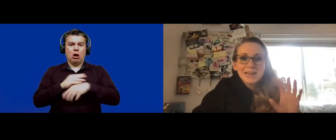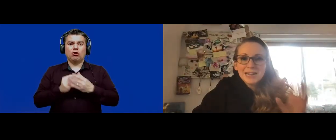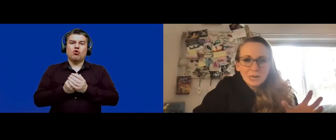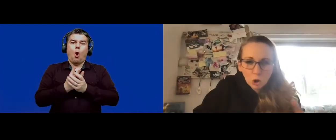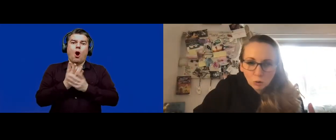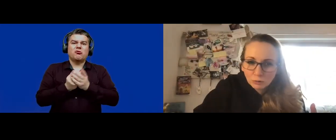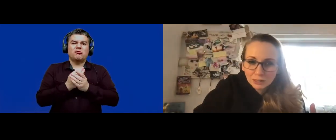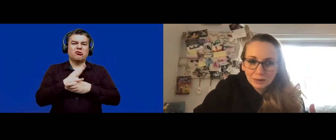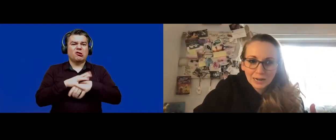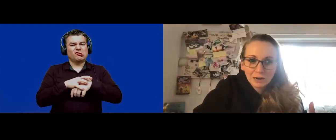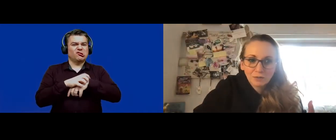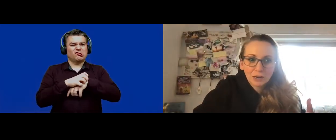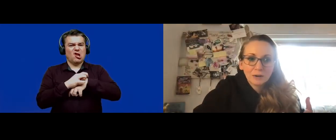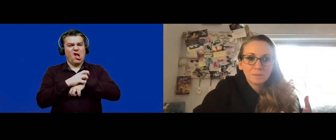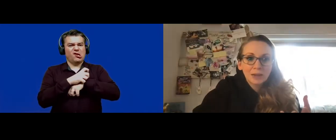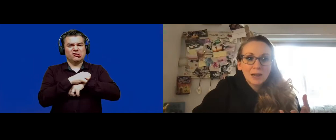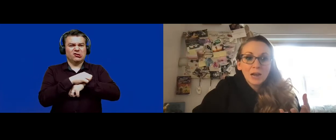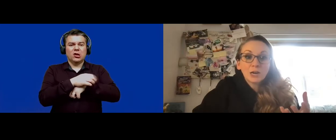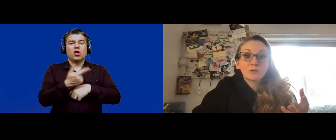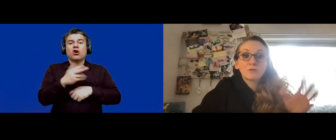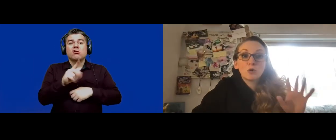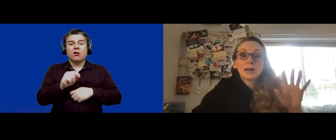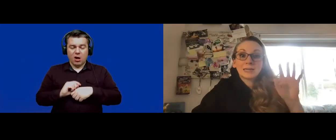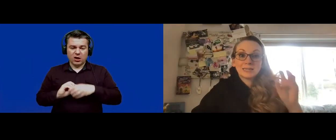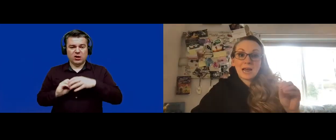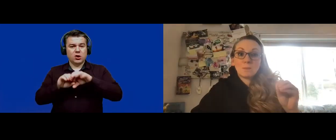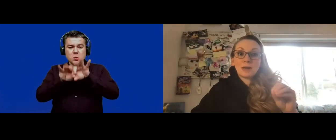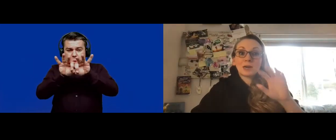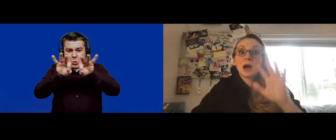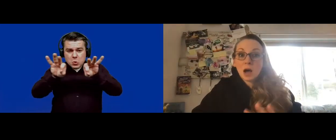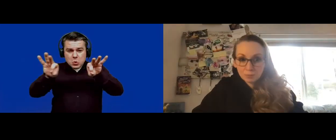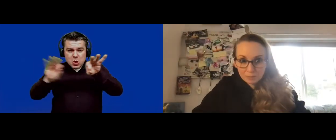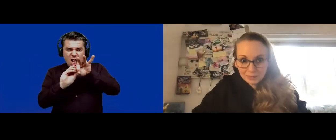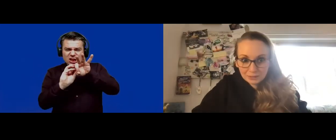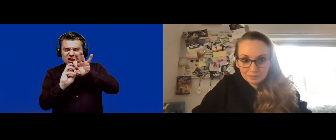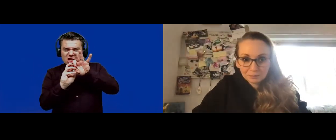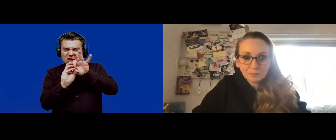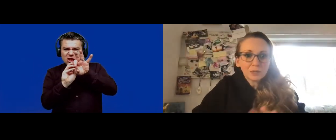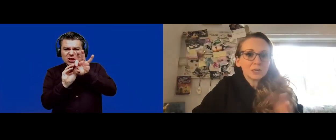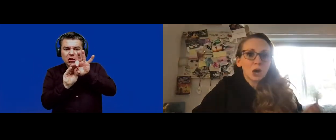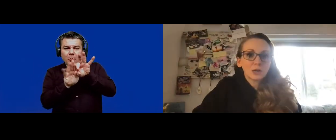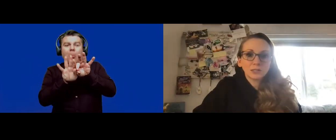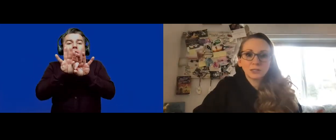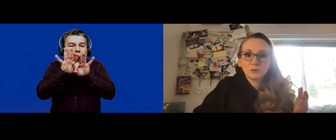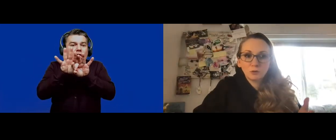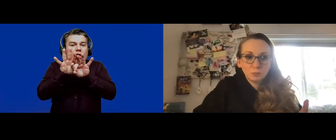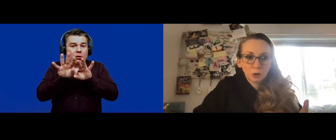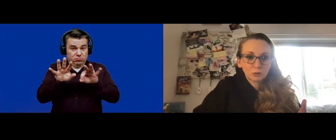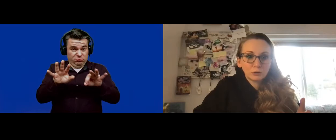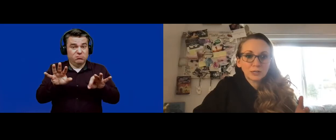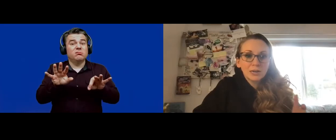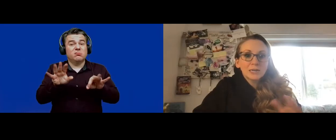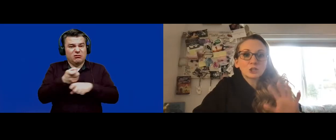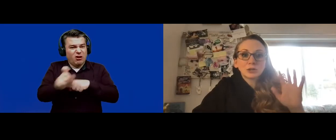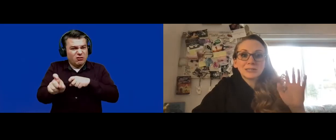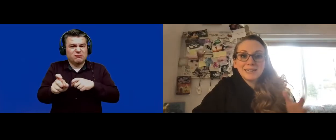and eat holes in the lining of the gut. And our fort has now been compromised. Toxins, food